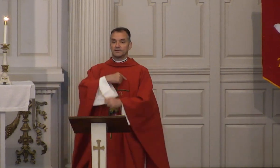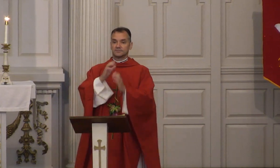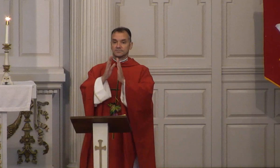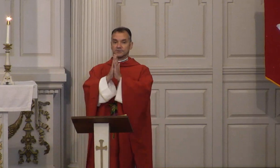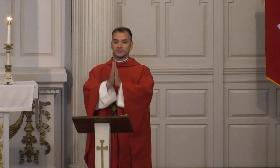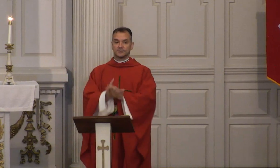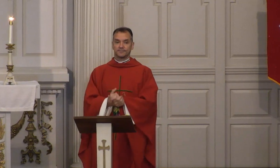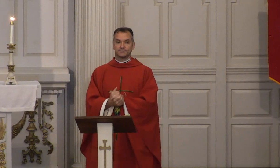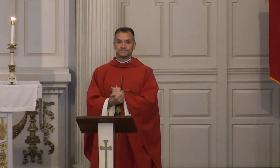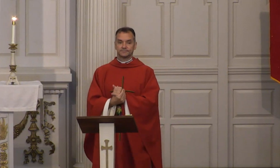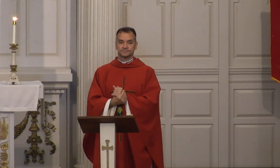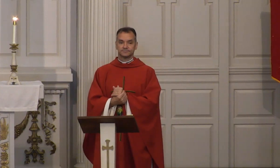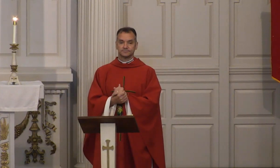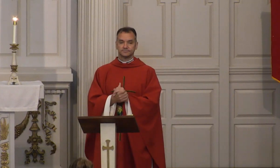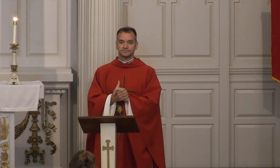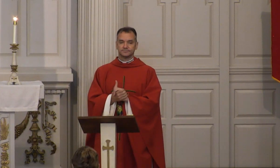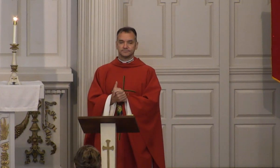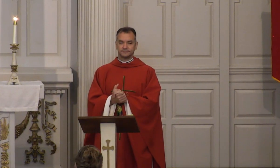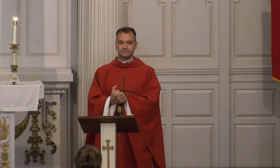let us pray.